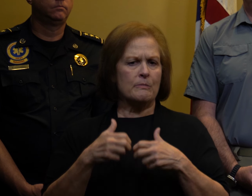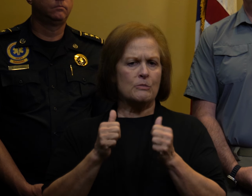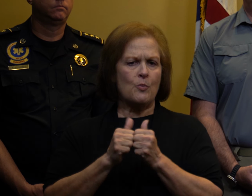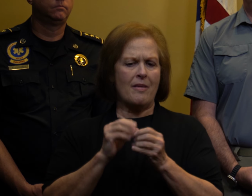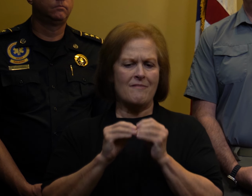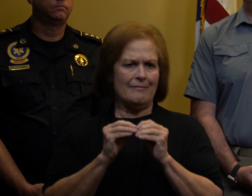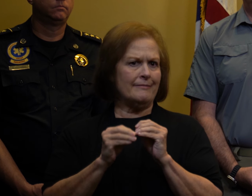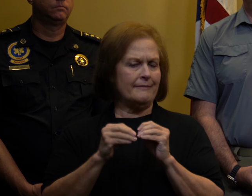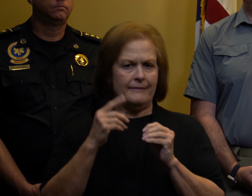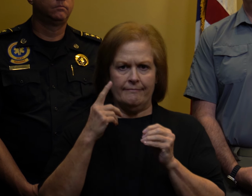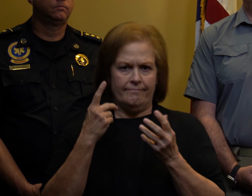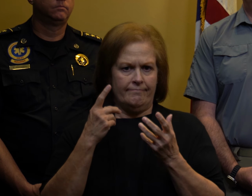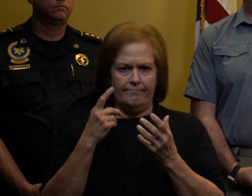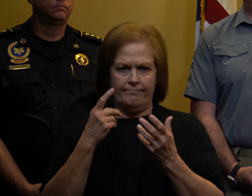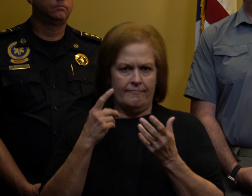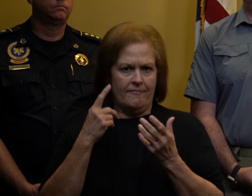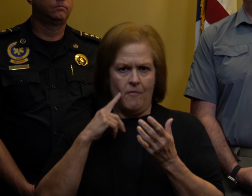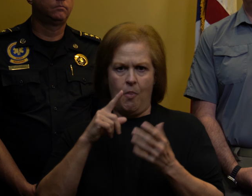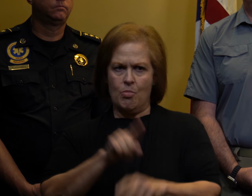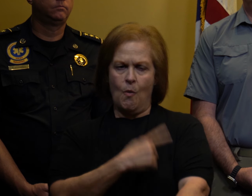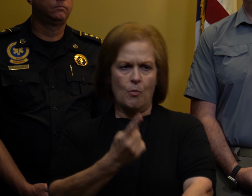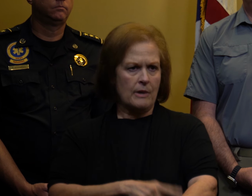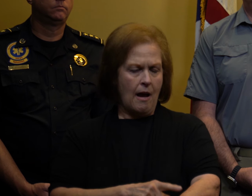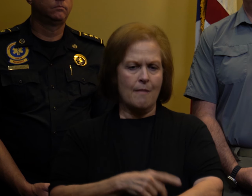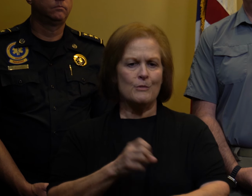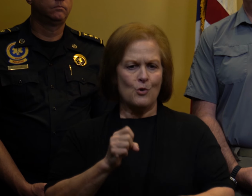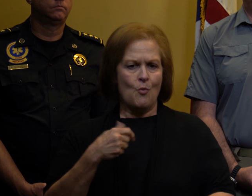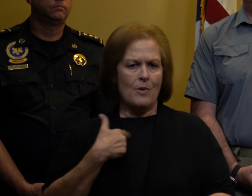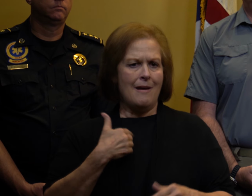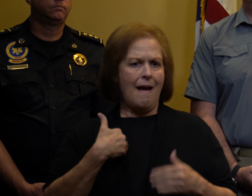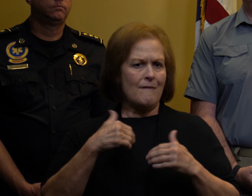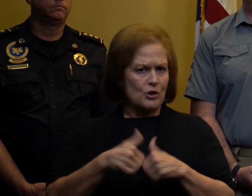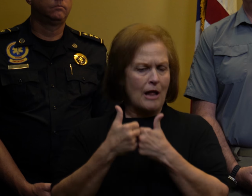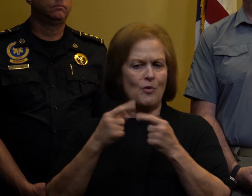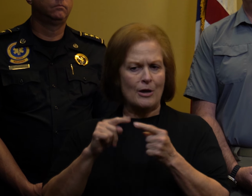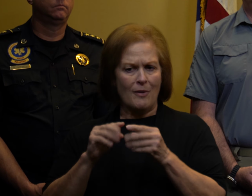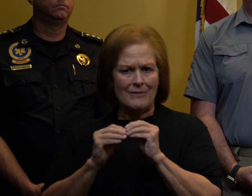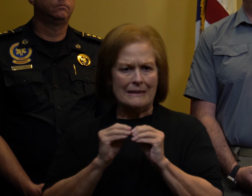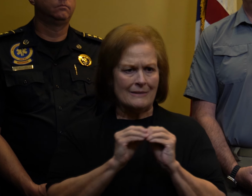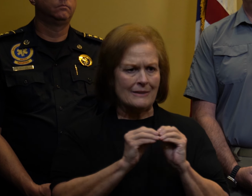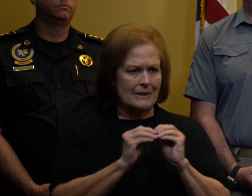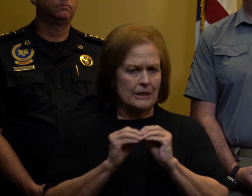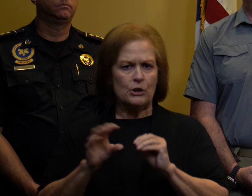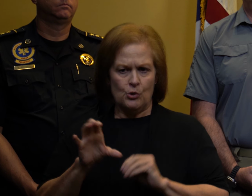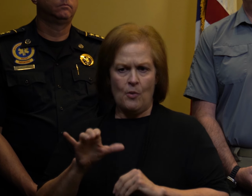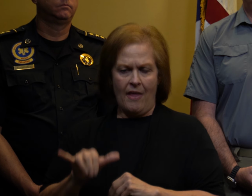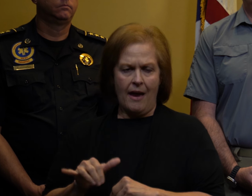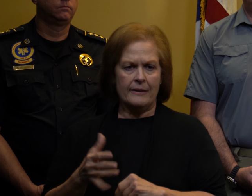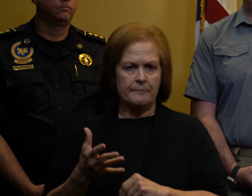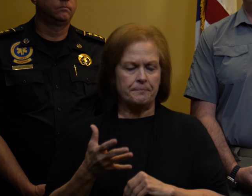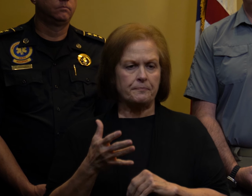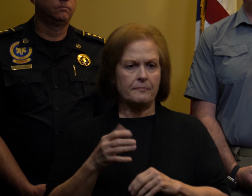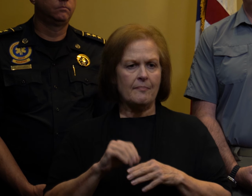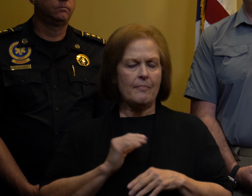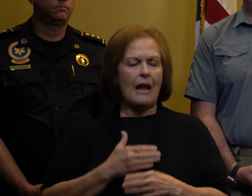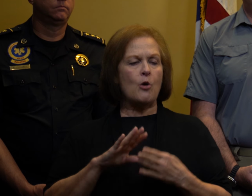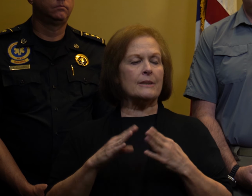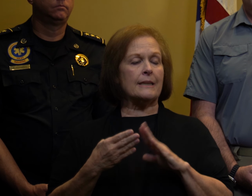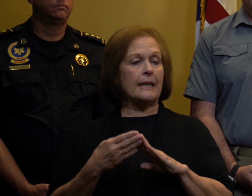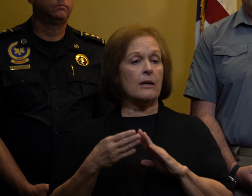maintenance for decades. And so again, just facing challenges in order to fix them, and we will continue to do just that in our